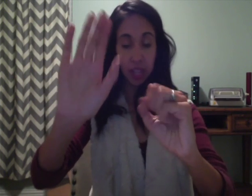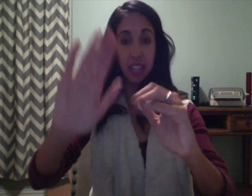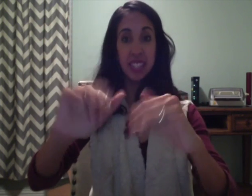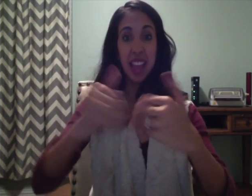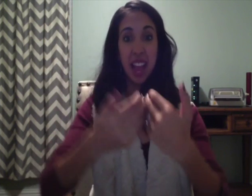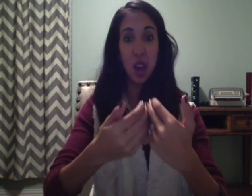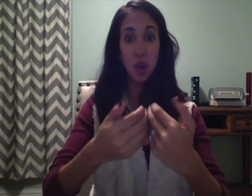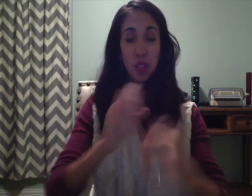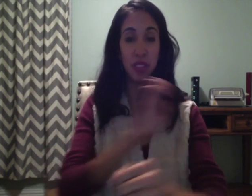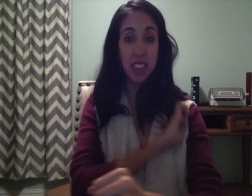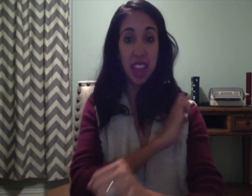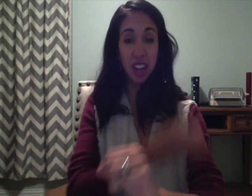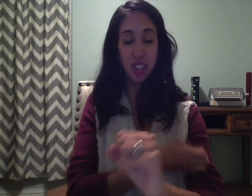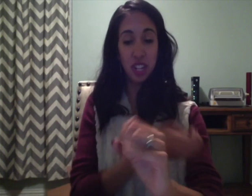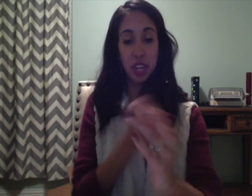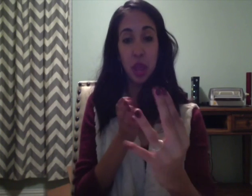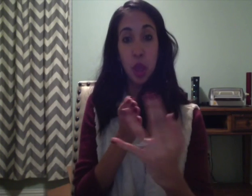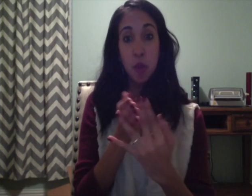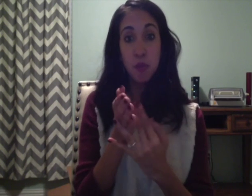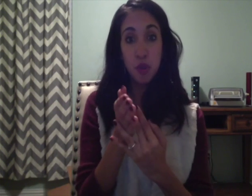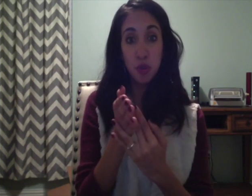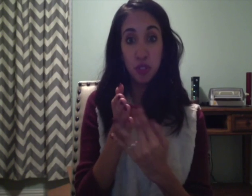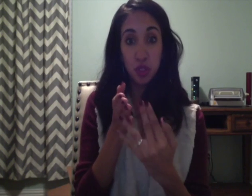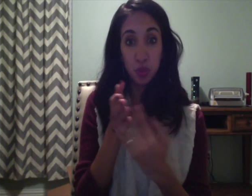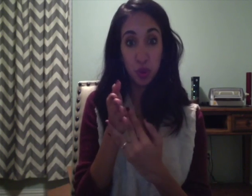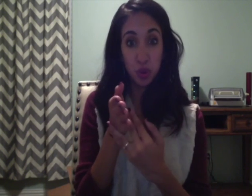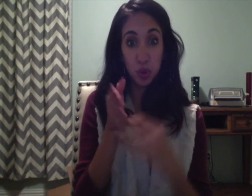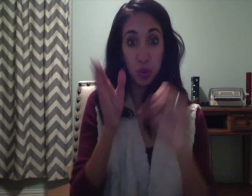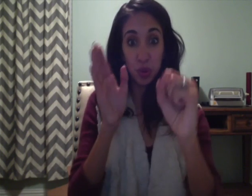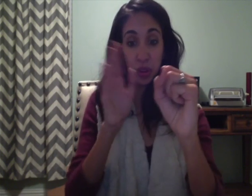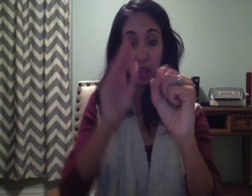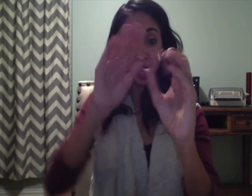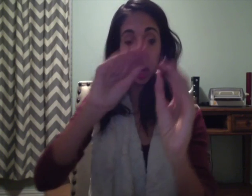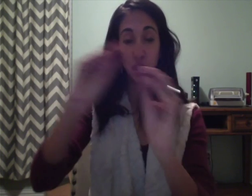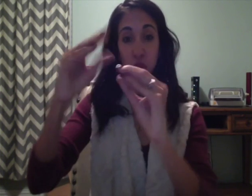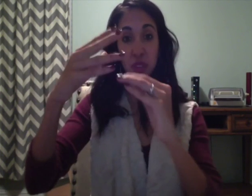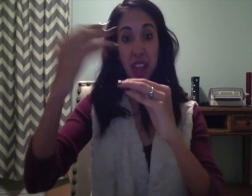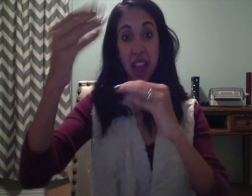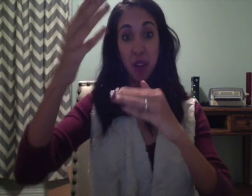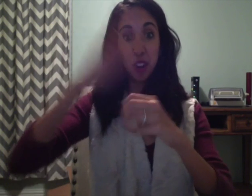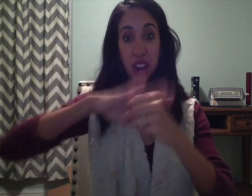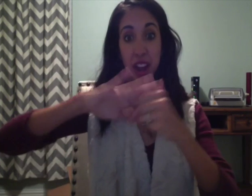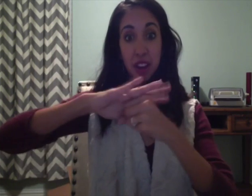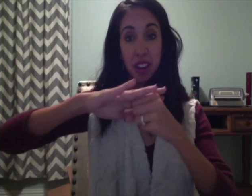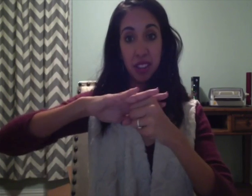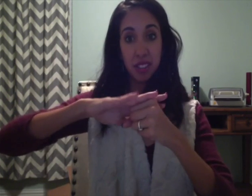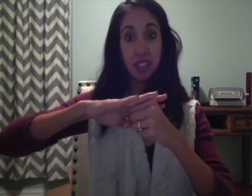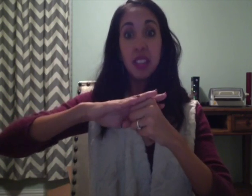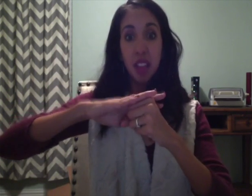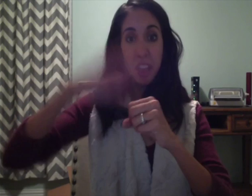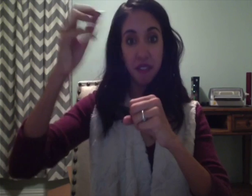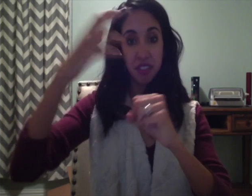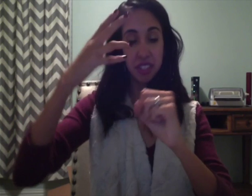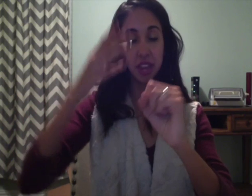is how the energy moves through to the outer areas of the sun.